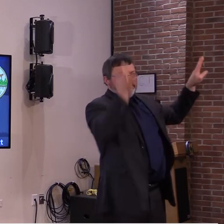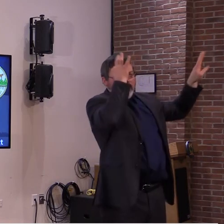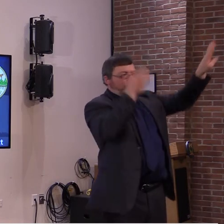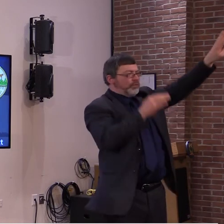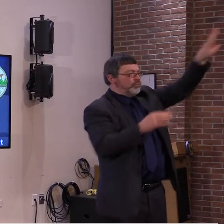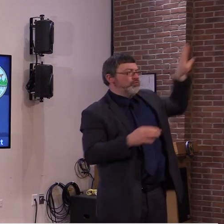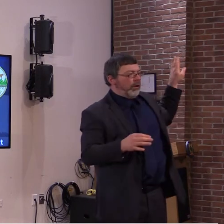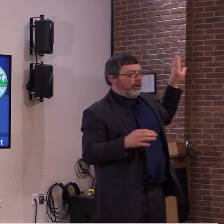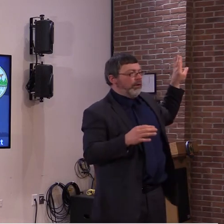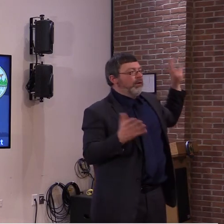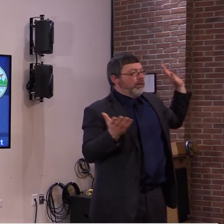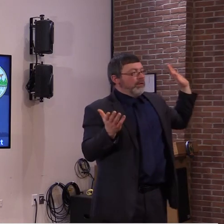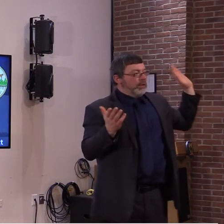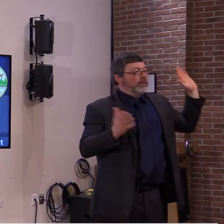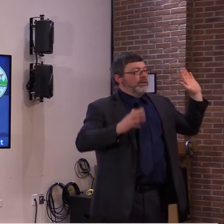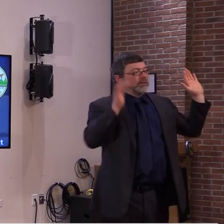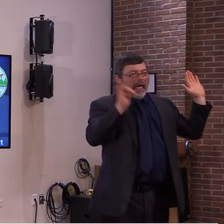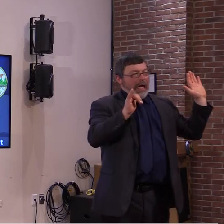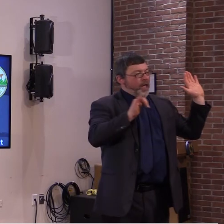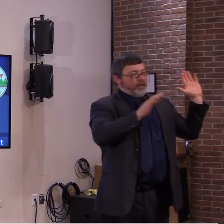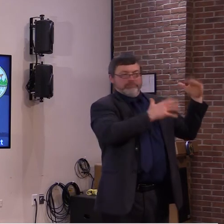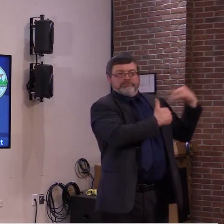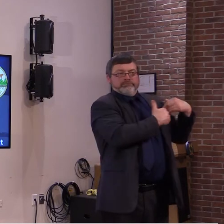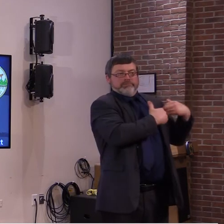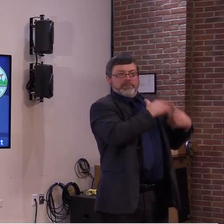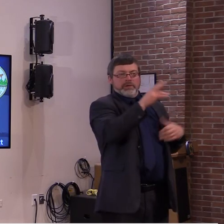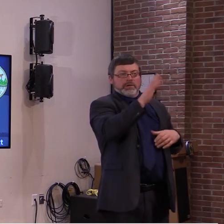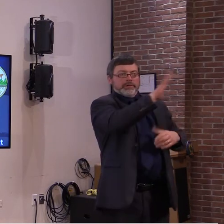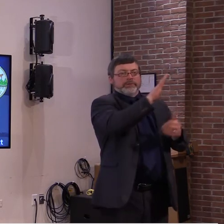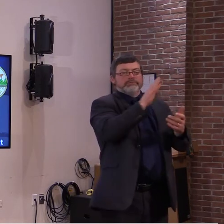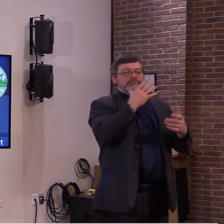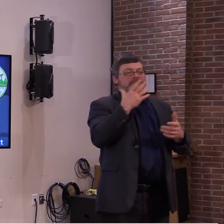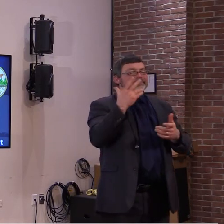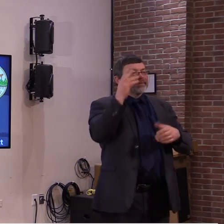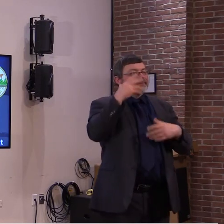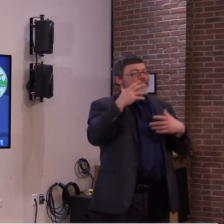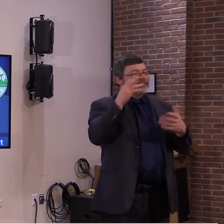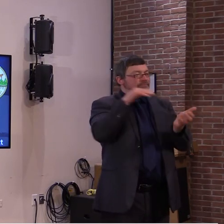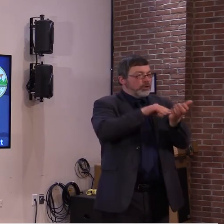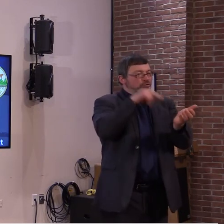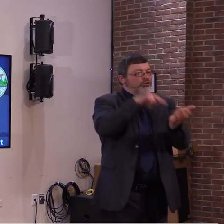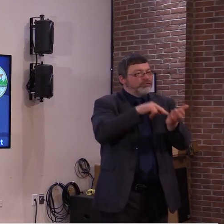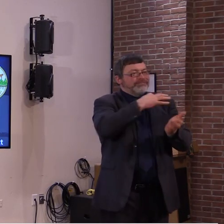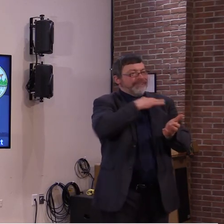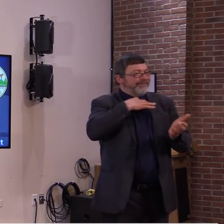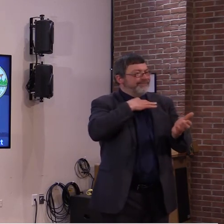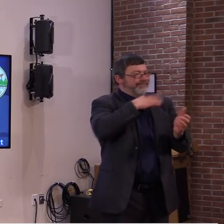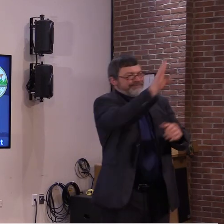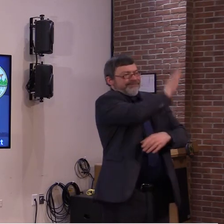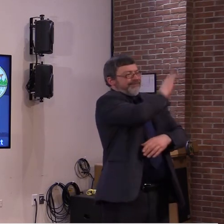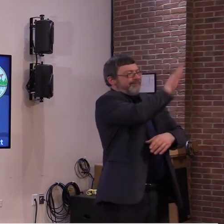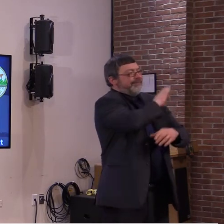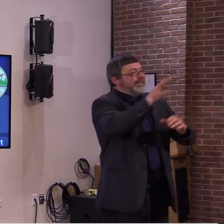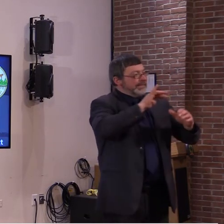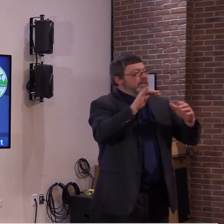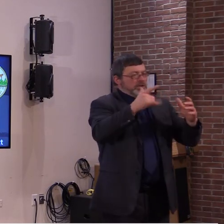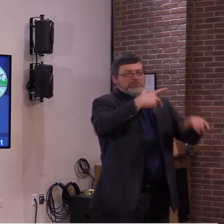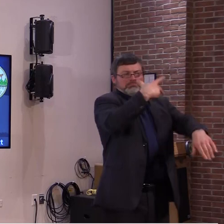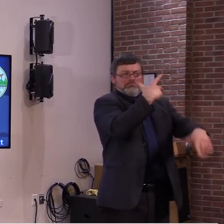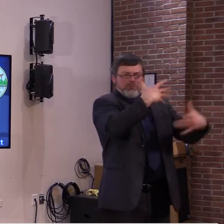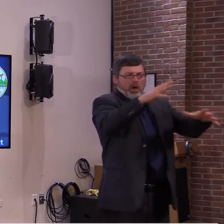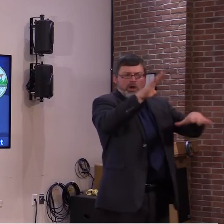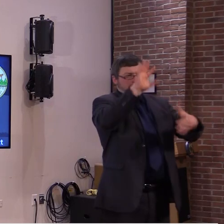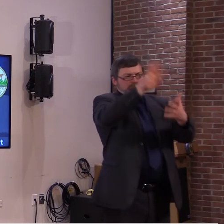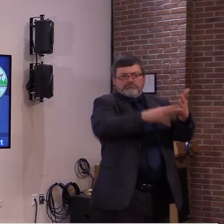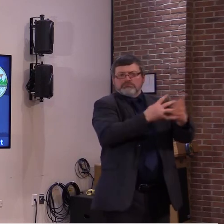portions of their healthcare workforce who are already pre-scheduled, and portions of the workforce outside of their employment who